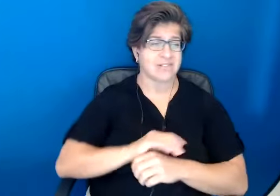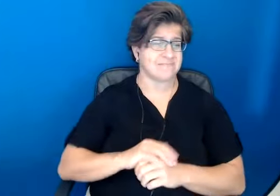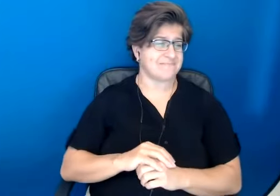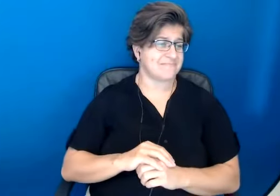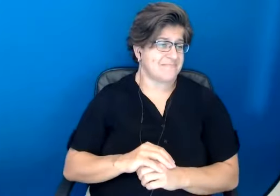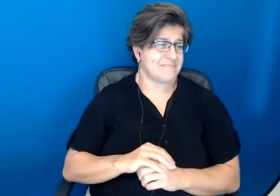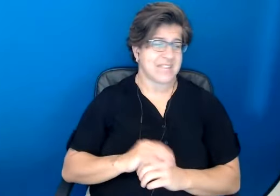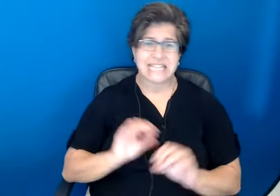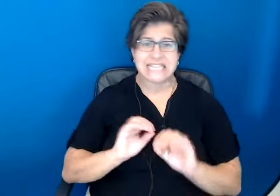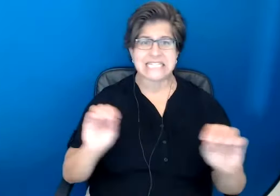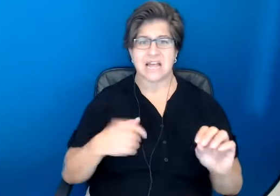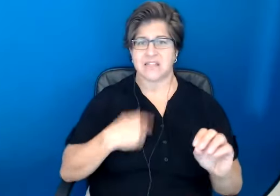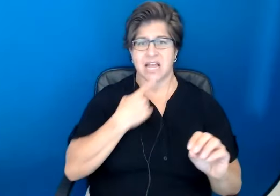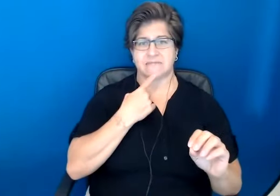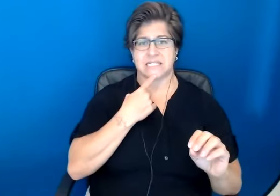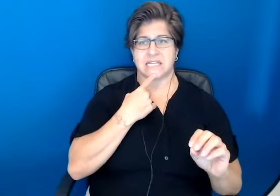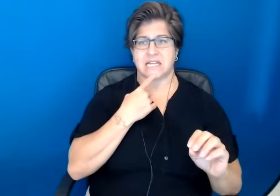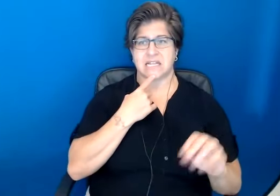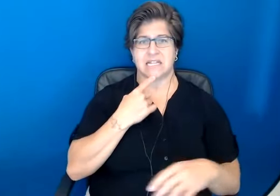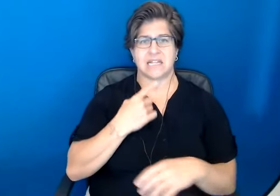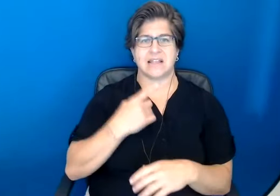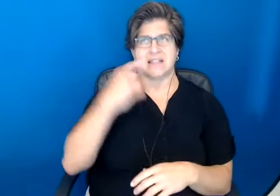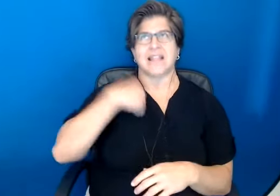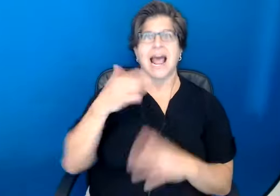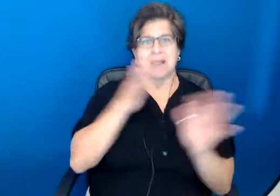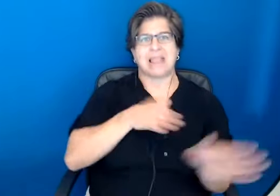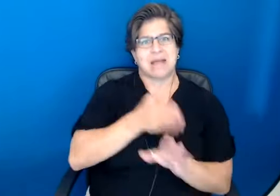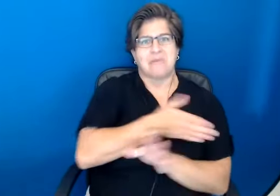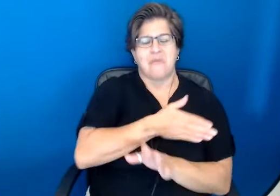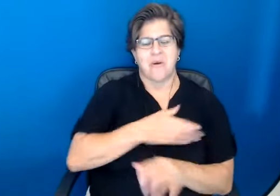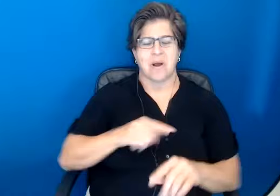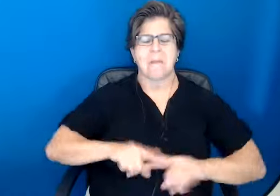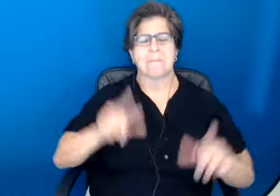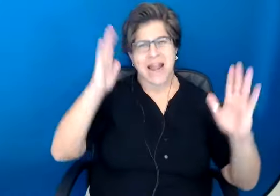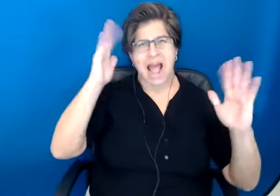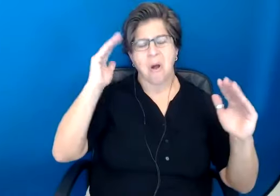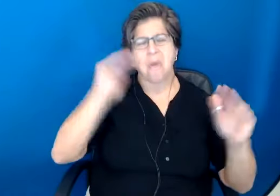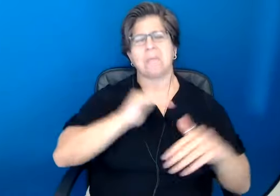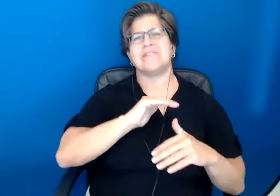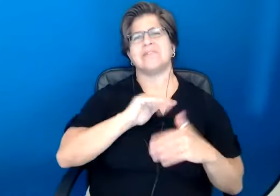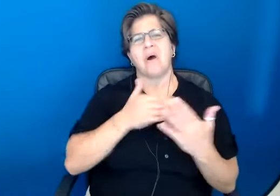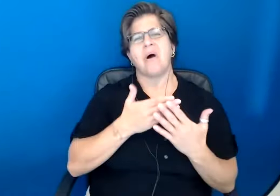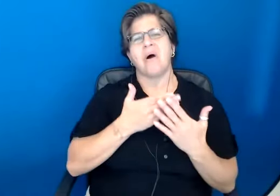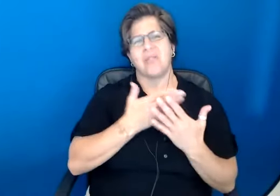Glasgow in those times. And that was, you had to leave your house to go away down and use the toilet, the bathroom with everybody